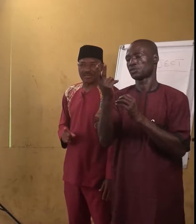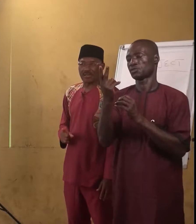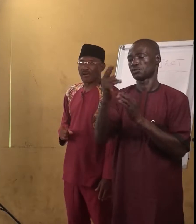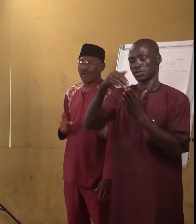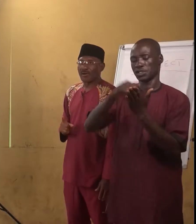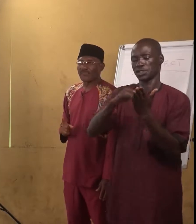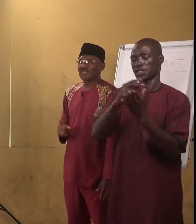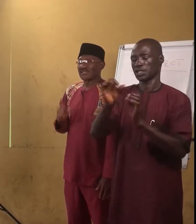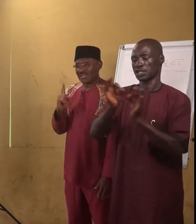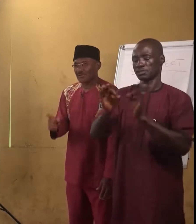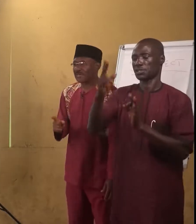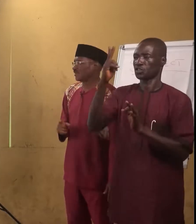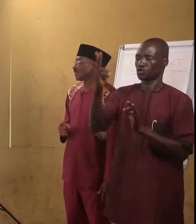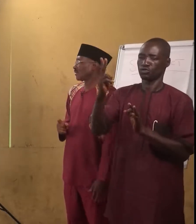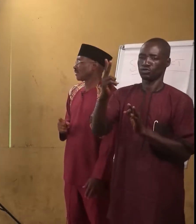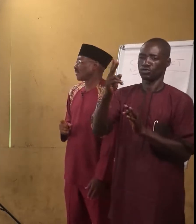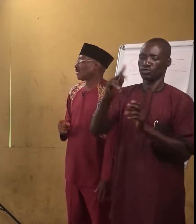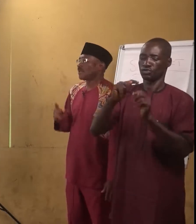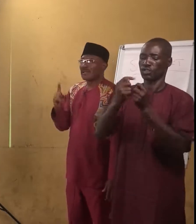categories of settlement.